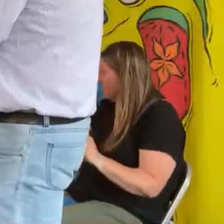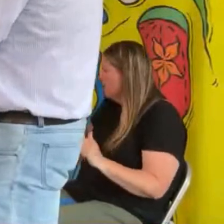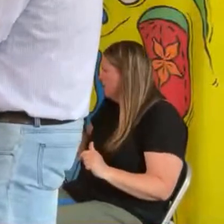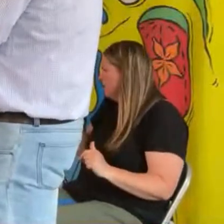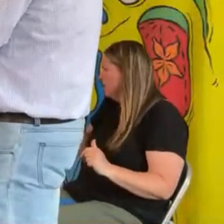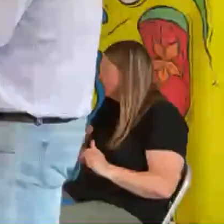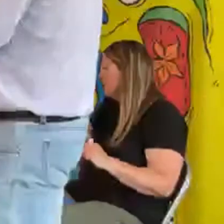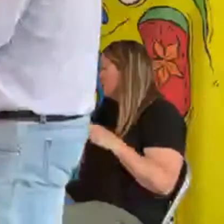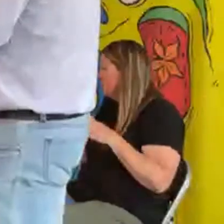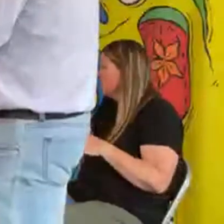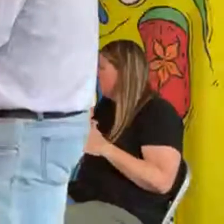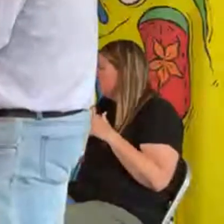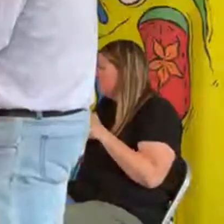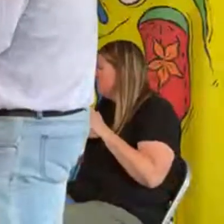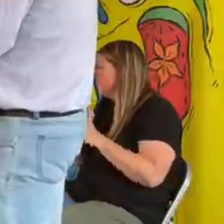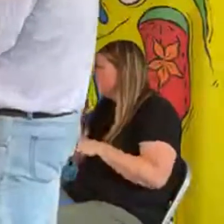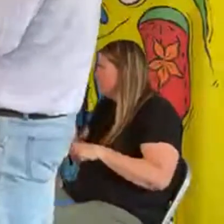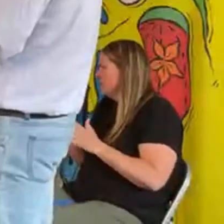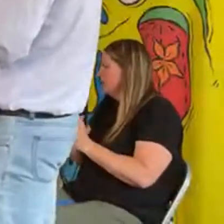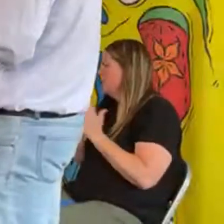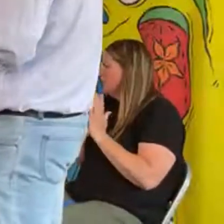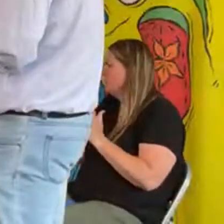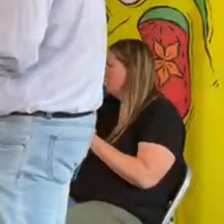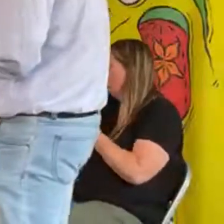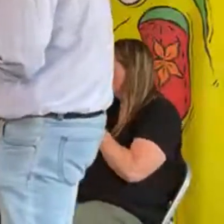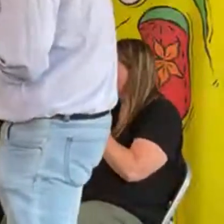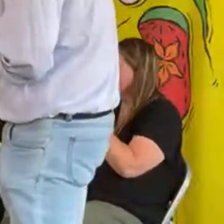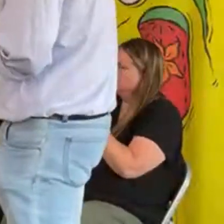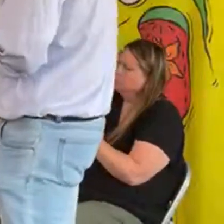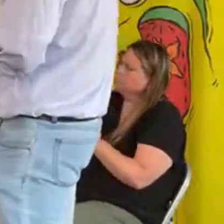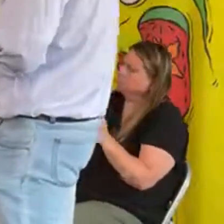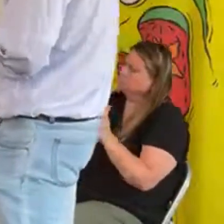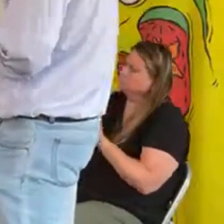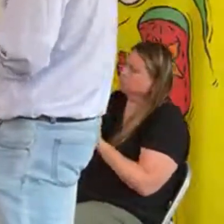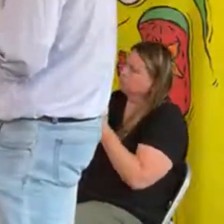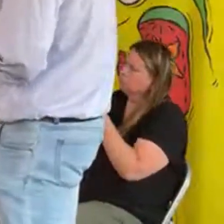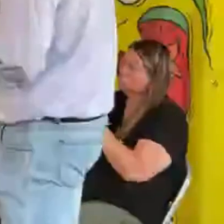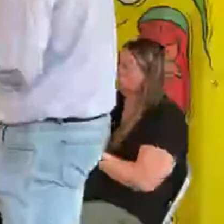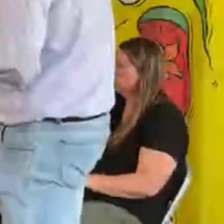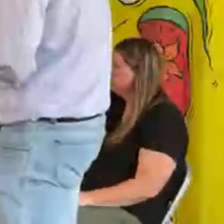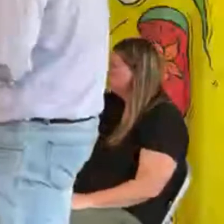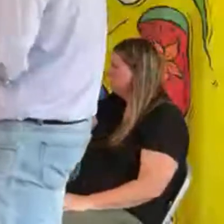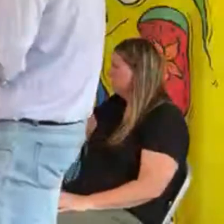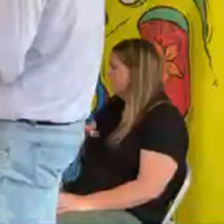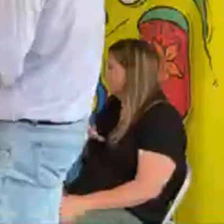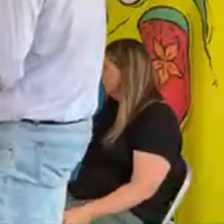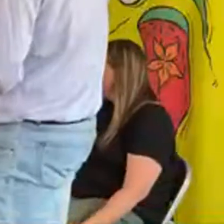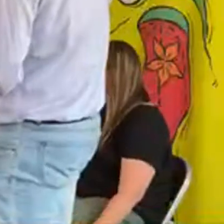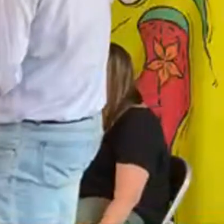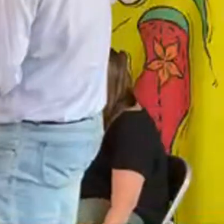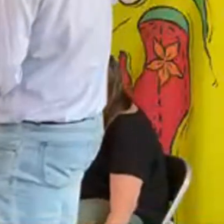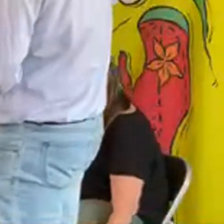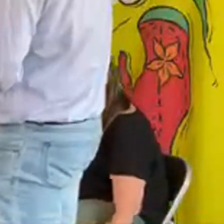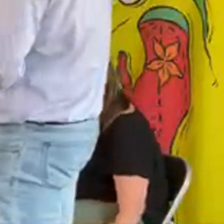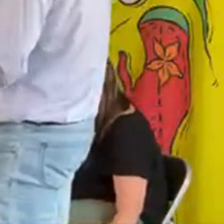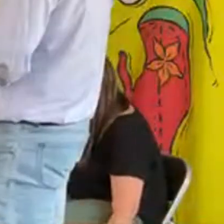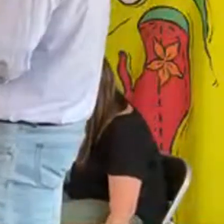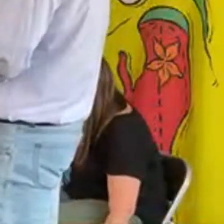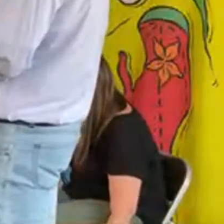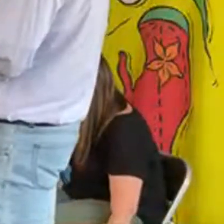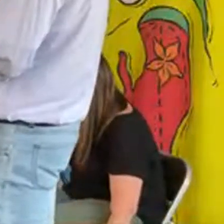I run. It only takes a few minutes, etc. to make a man.